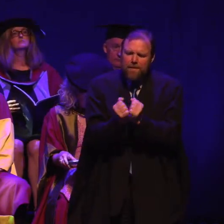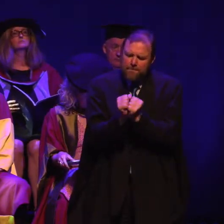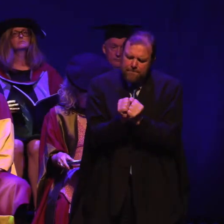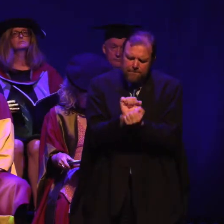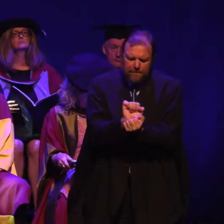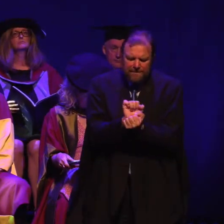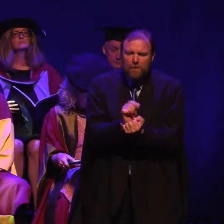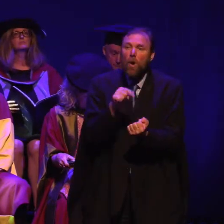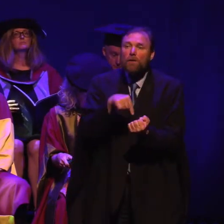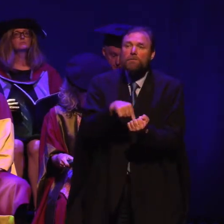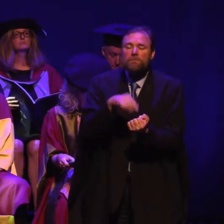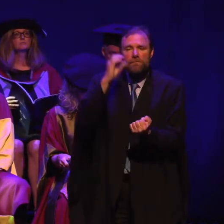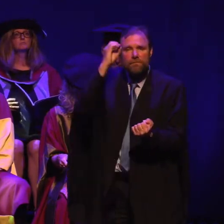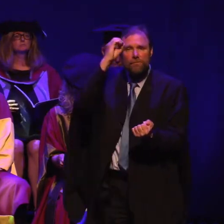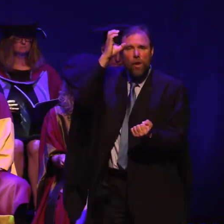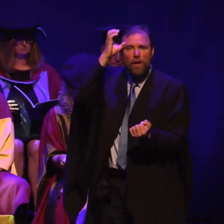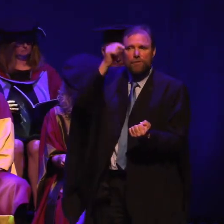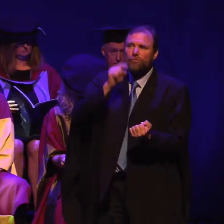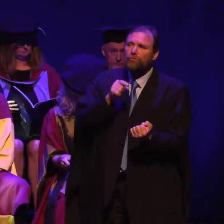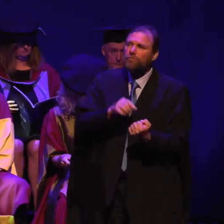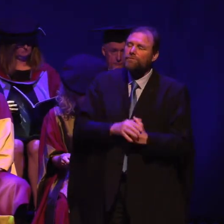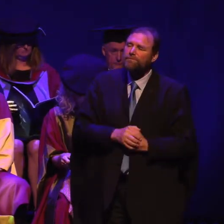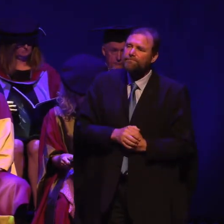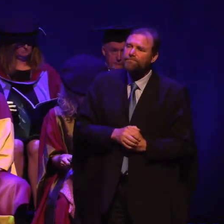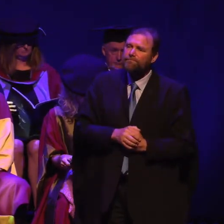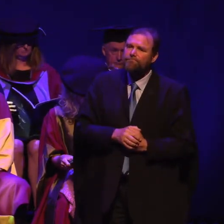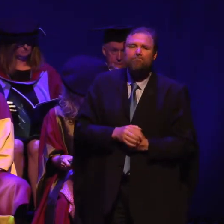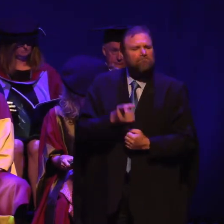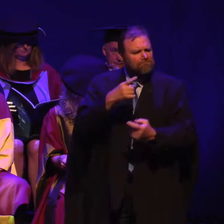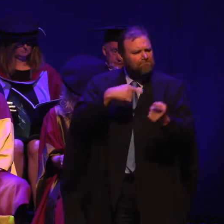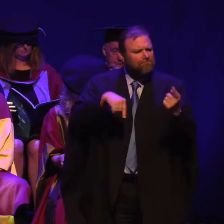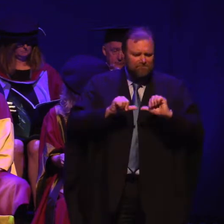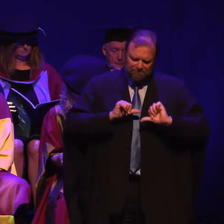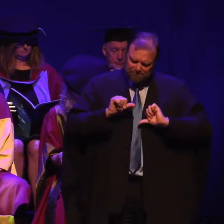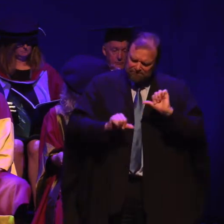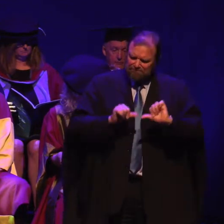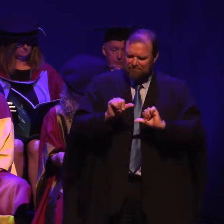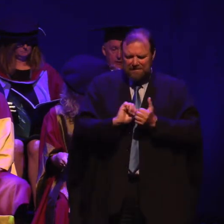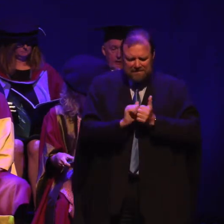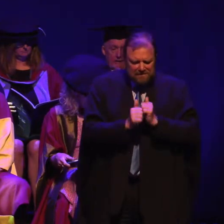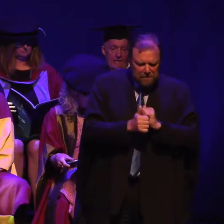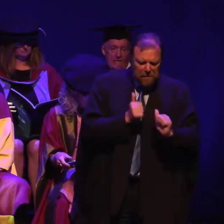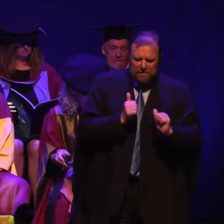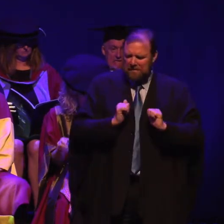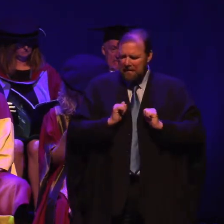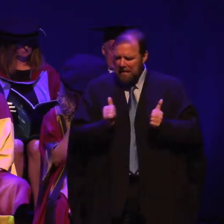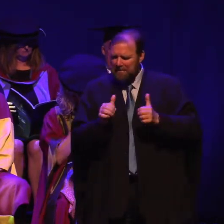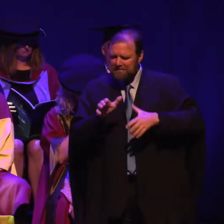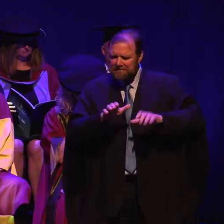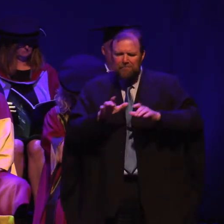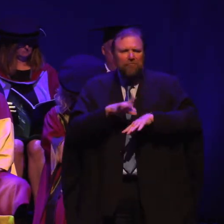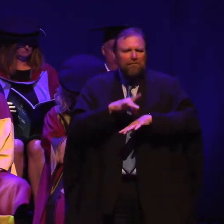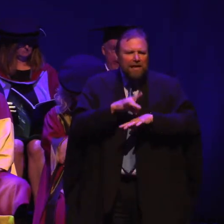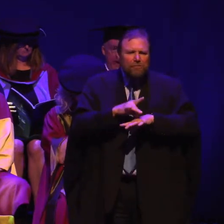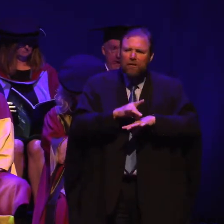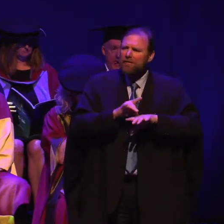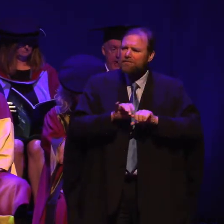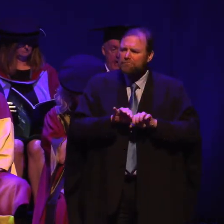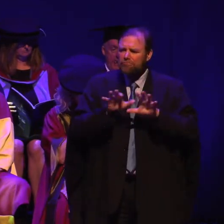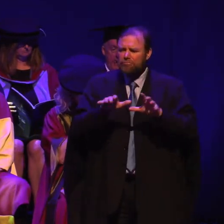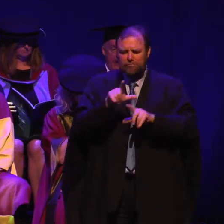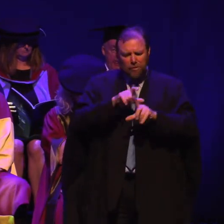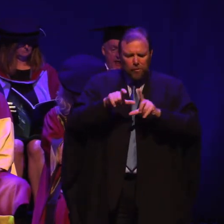So as you make your way in the world as sport and health science professionals, in our communities and around the